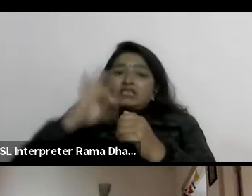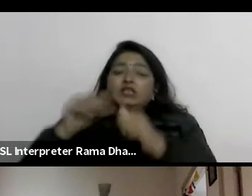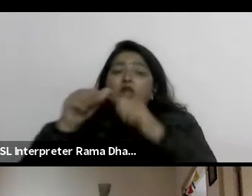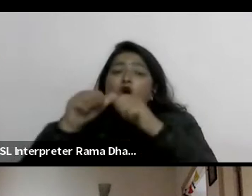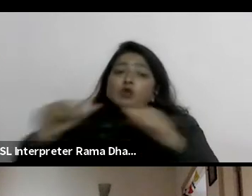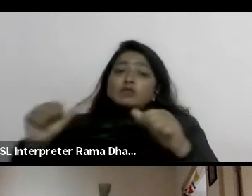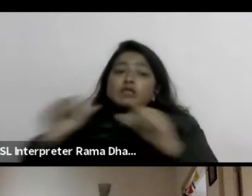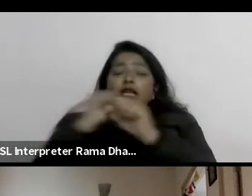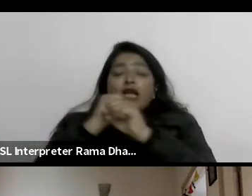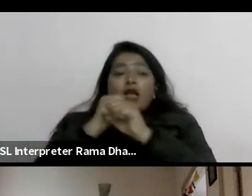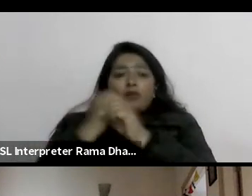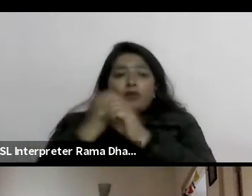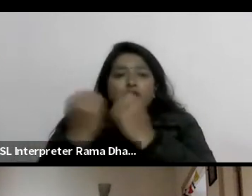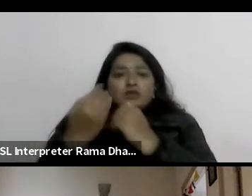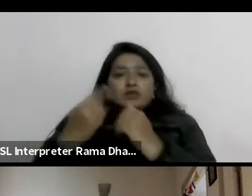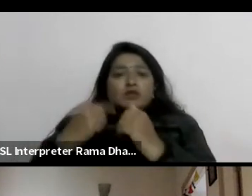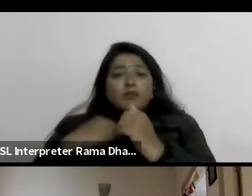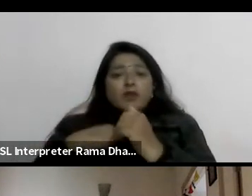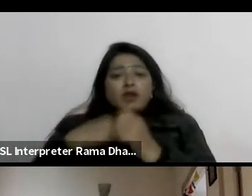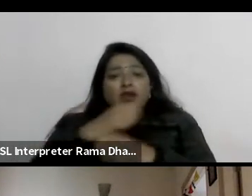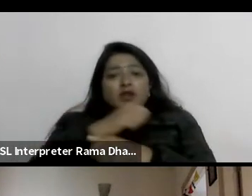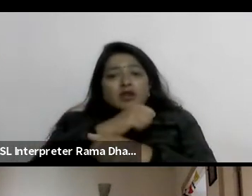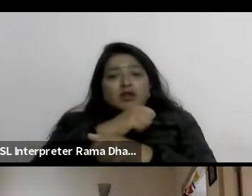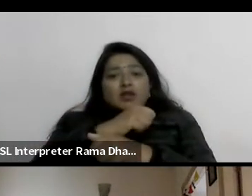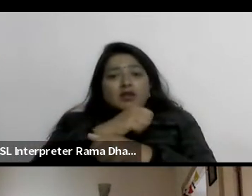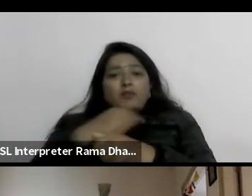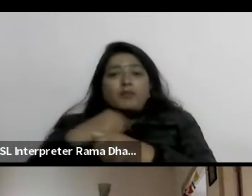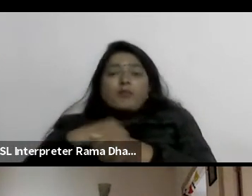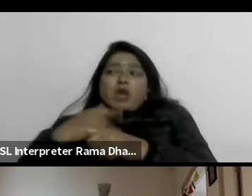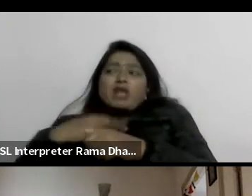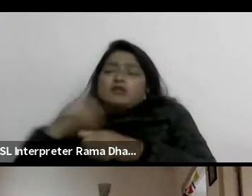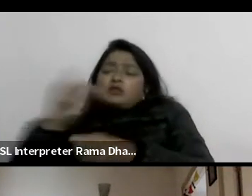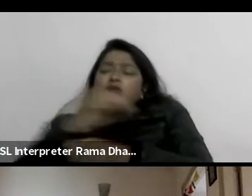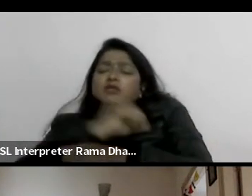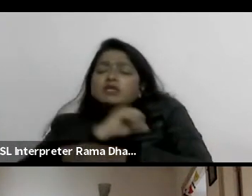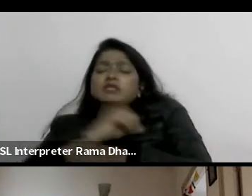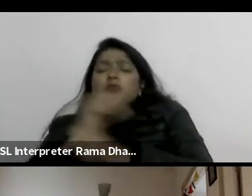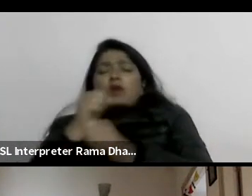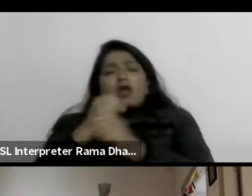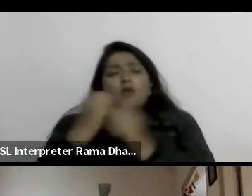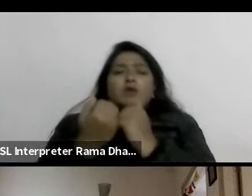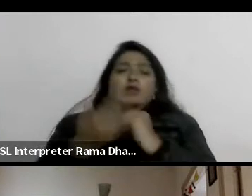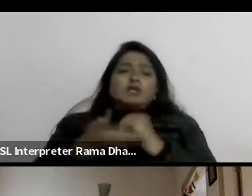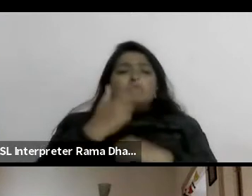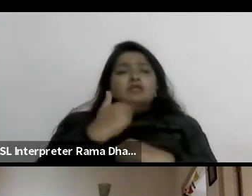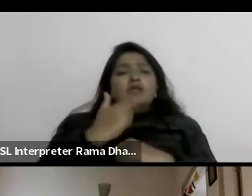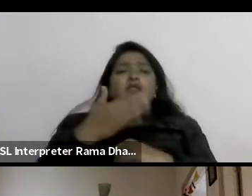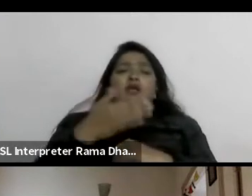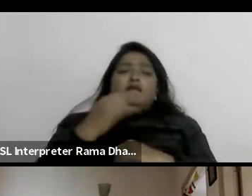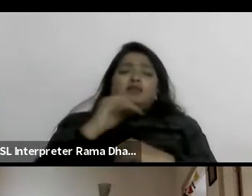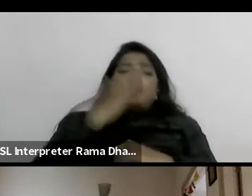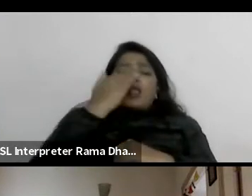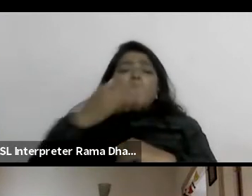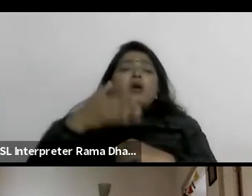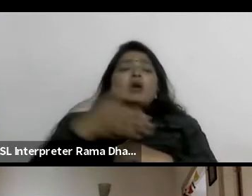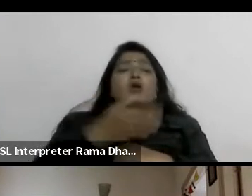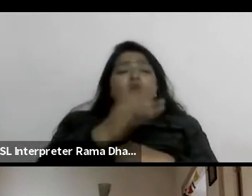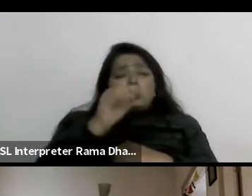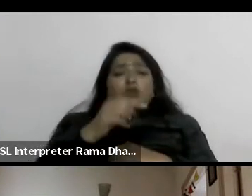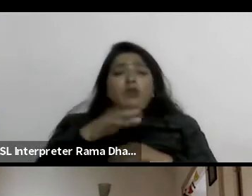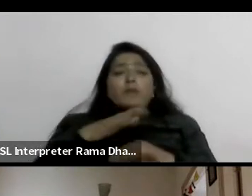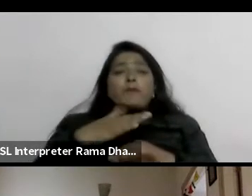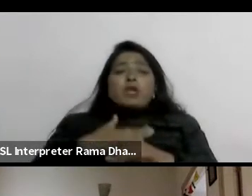me when I say going into sex work was my best option that was open to me. Now, that is